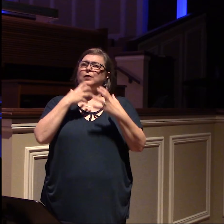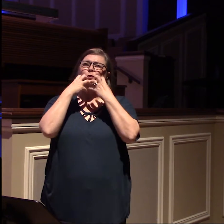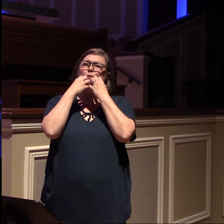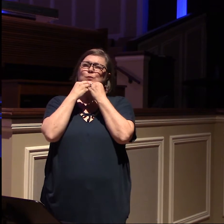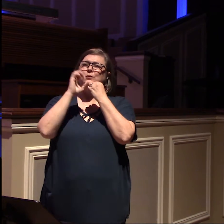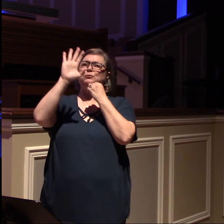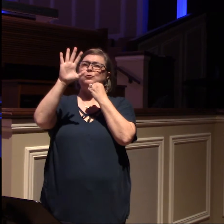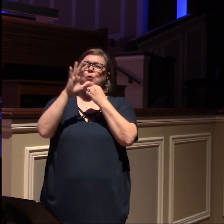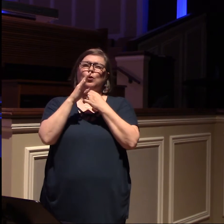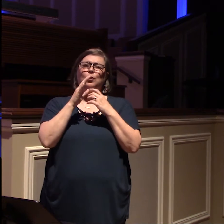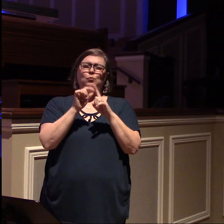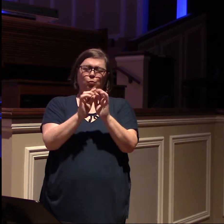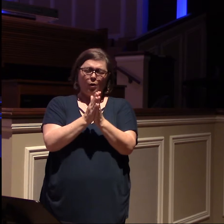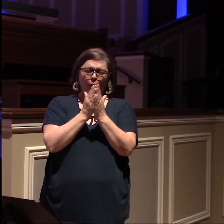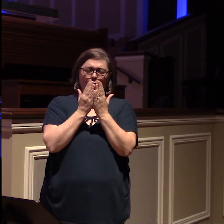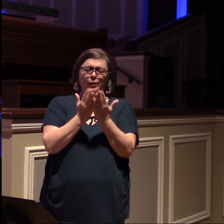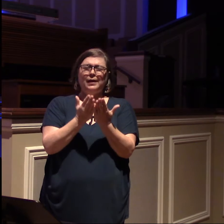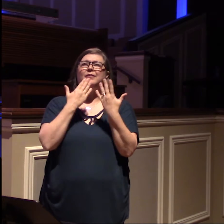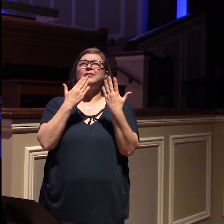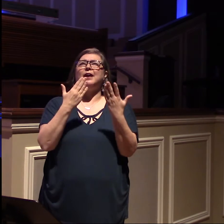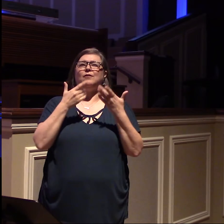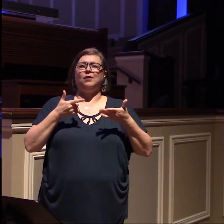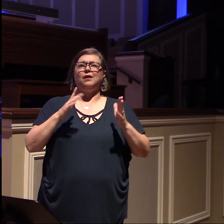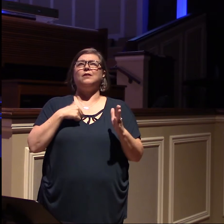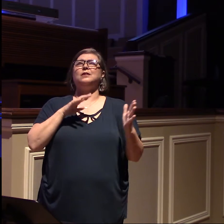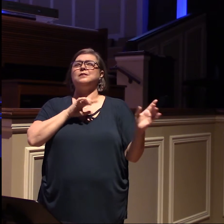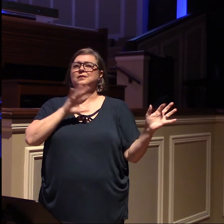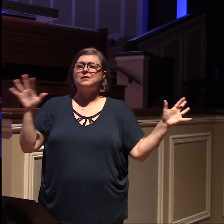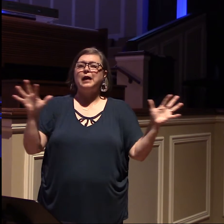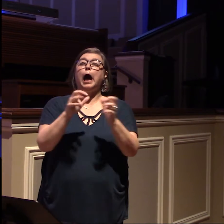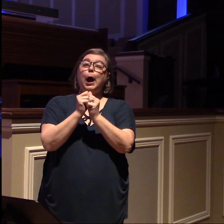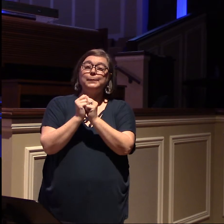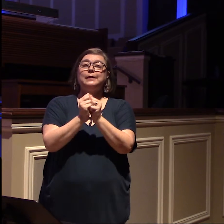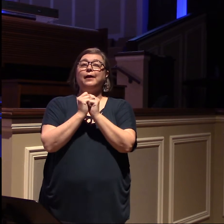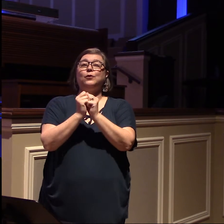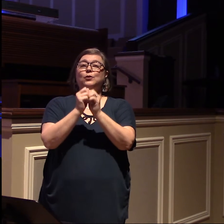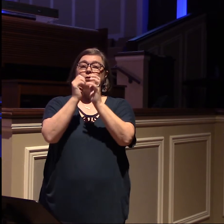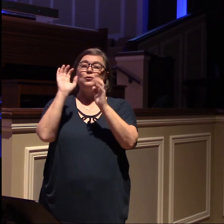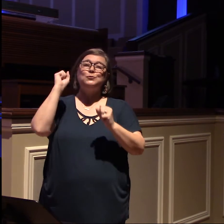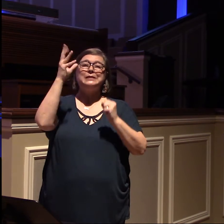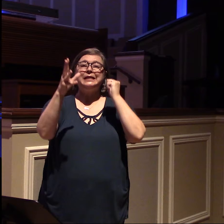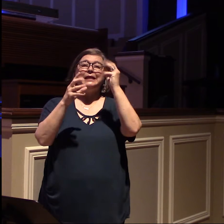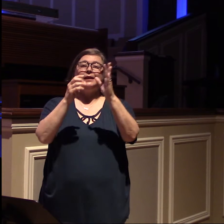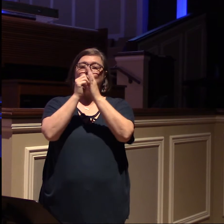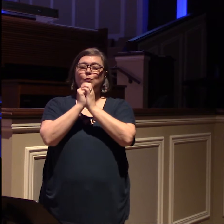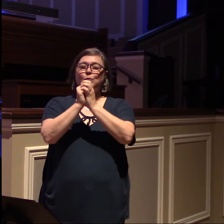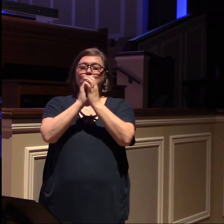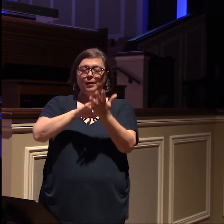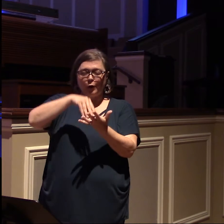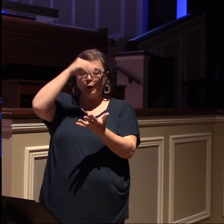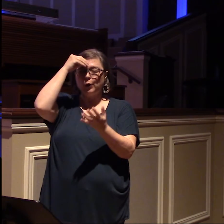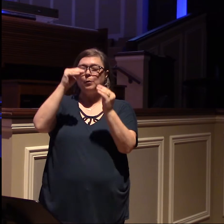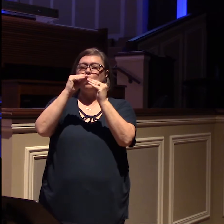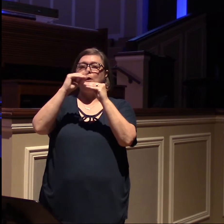word, God, and thank you for allowing us to come to sing to you, to read about you, to learn about you, Father, and to glorify you. Have